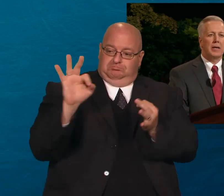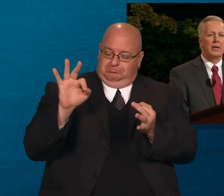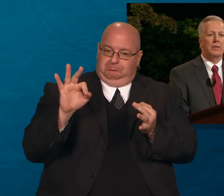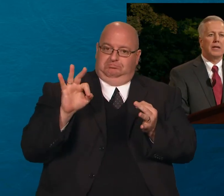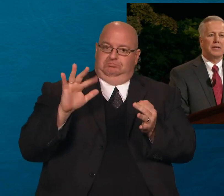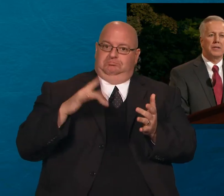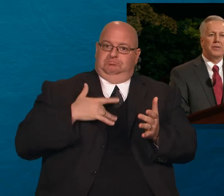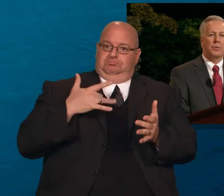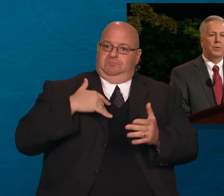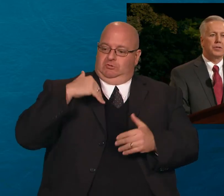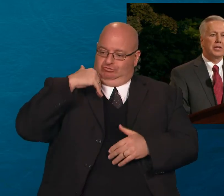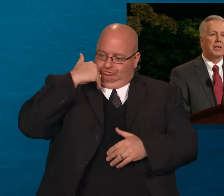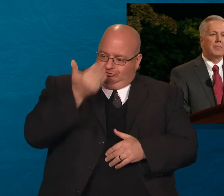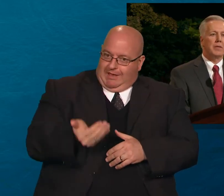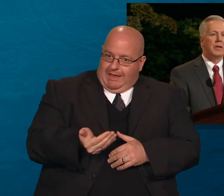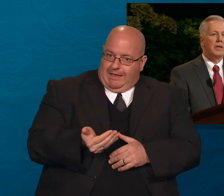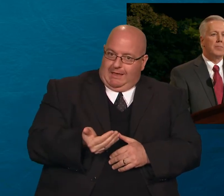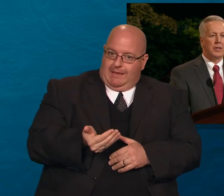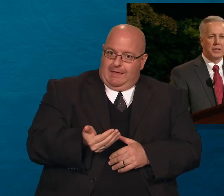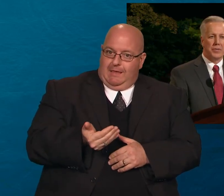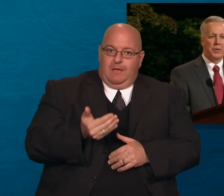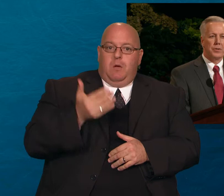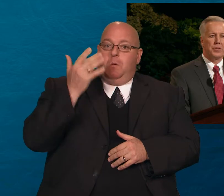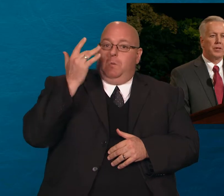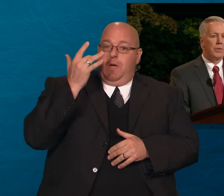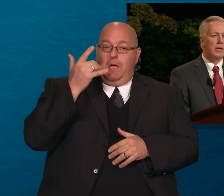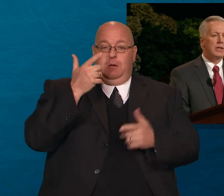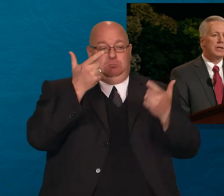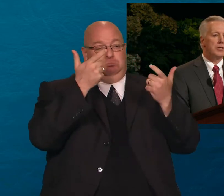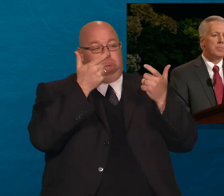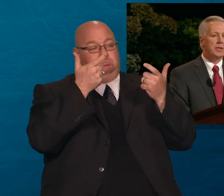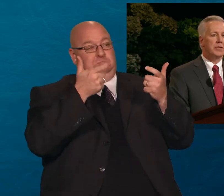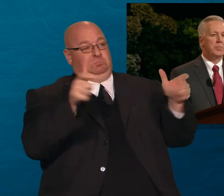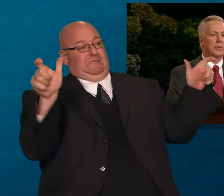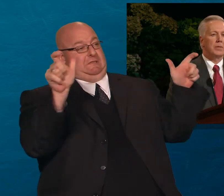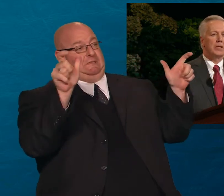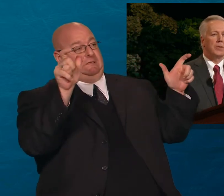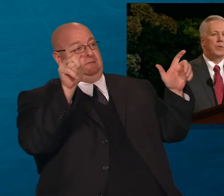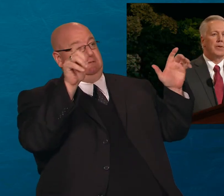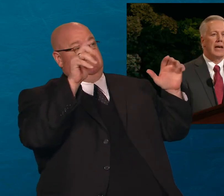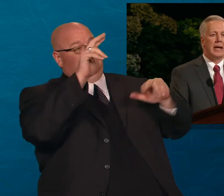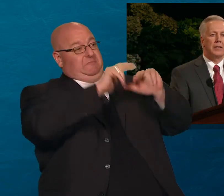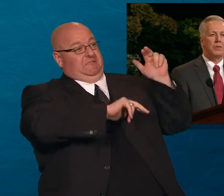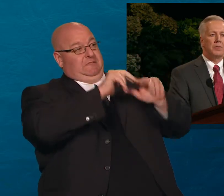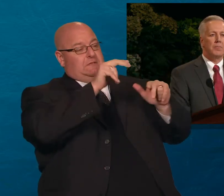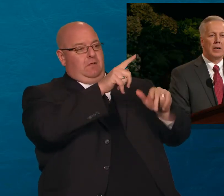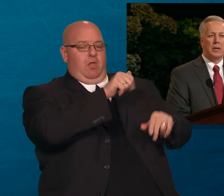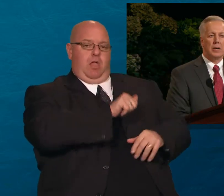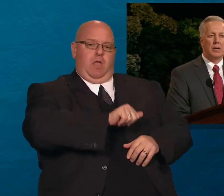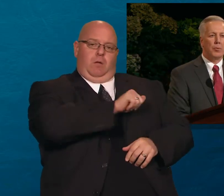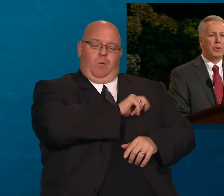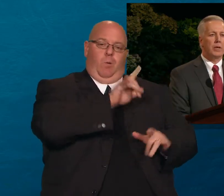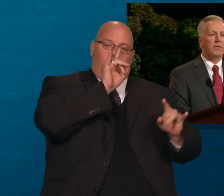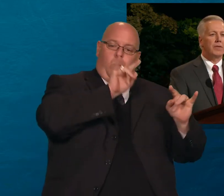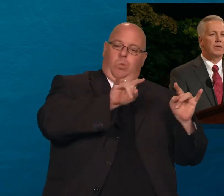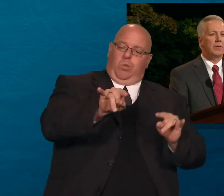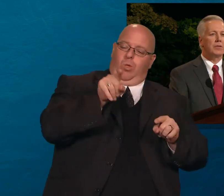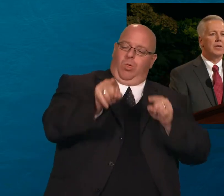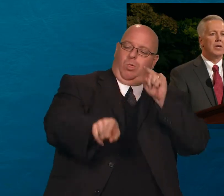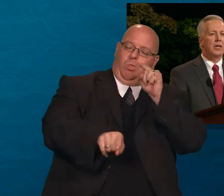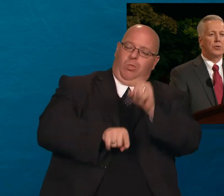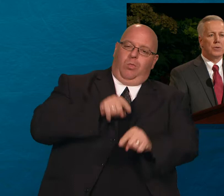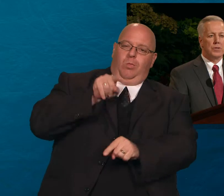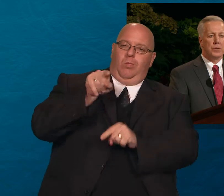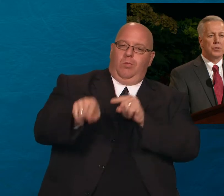eyes about as if they were ashamed, because of those in a great and spacious building that were in the attitude of mocking and pointing their